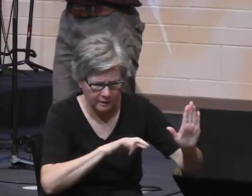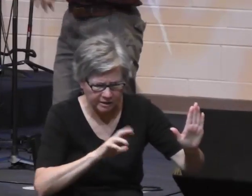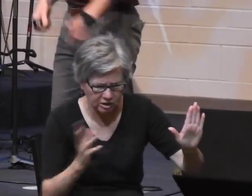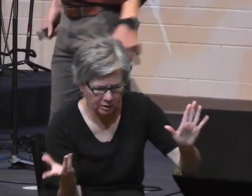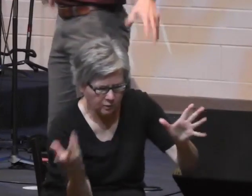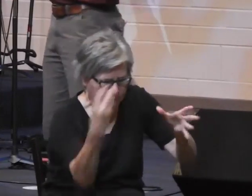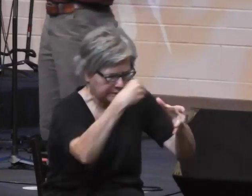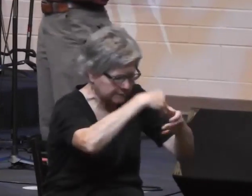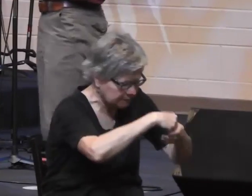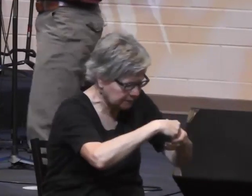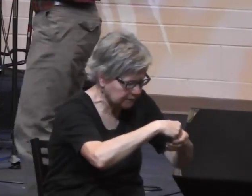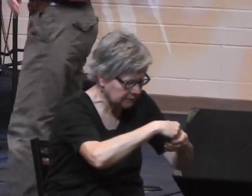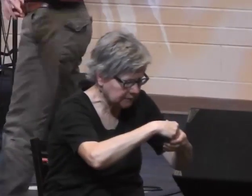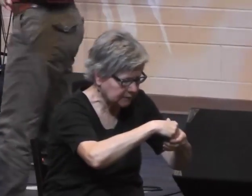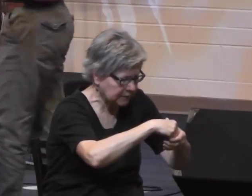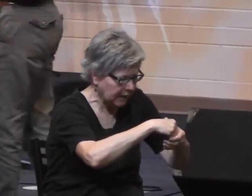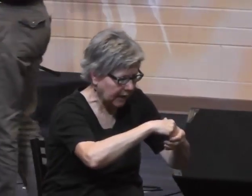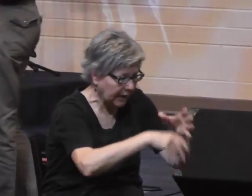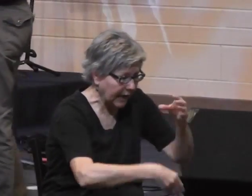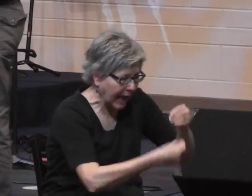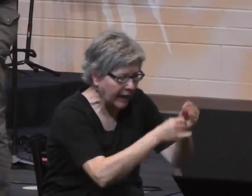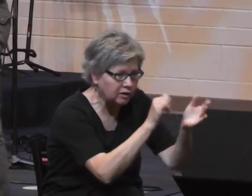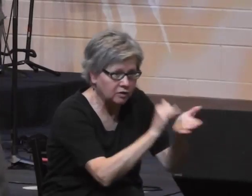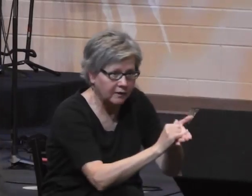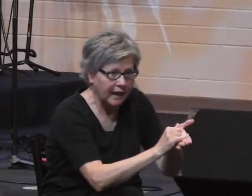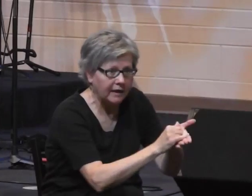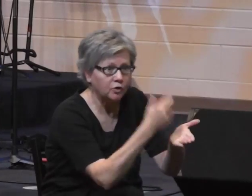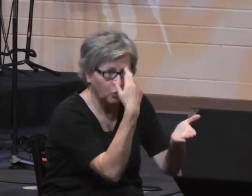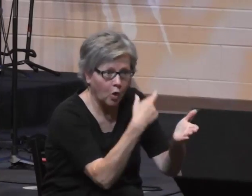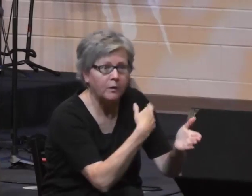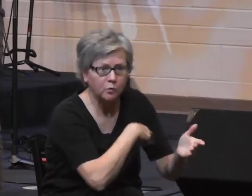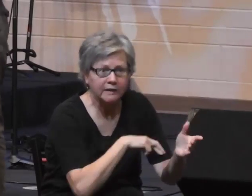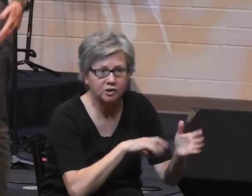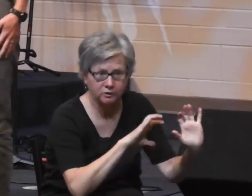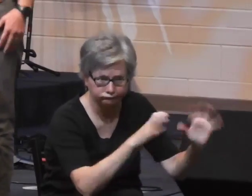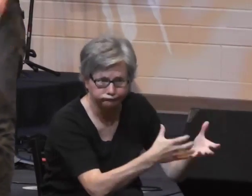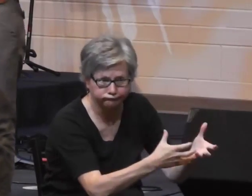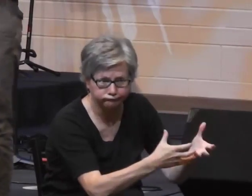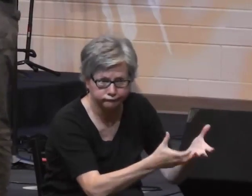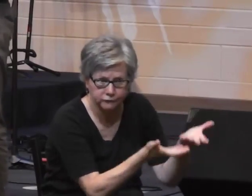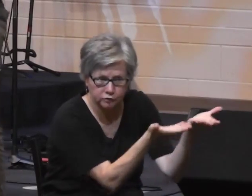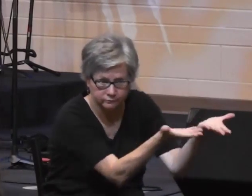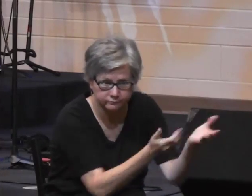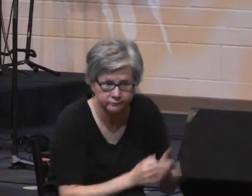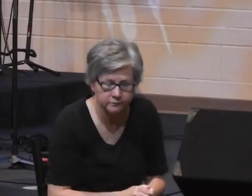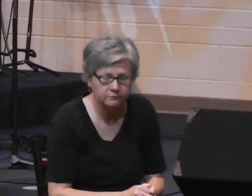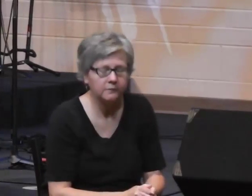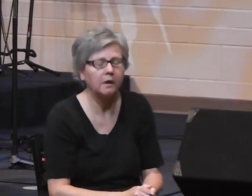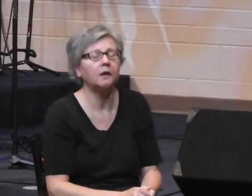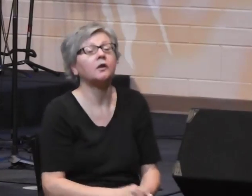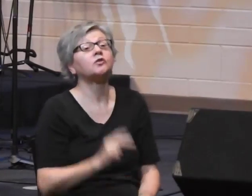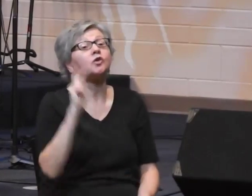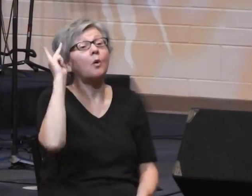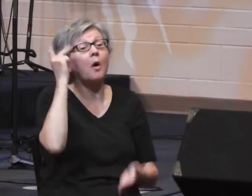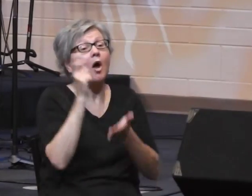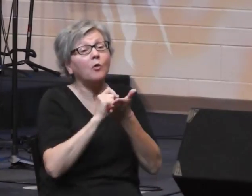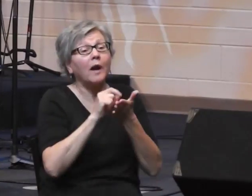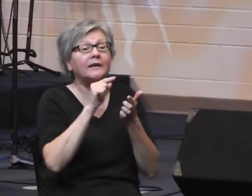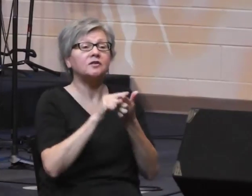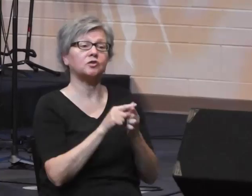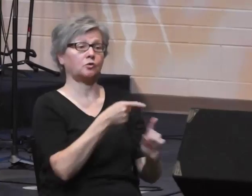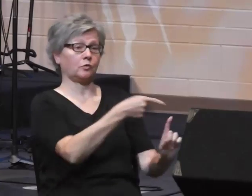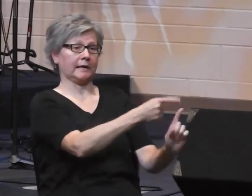folded into this smorgasbord of Roman religions available. So Paul is writing